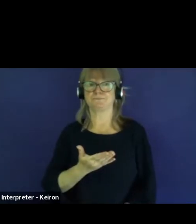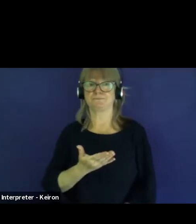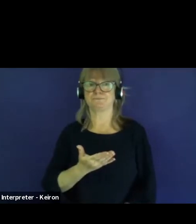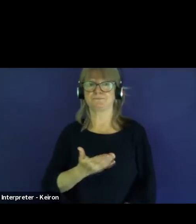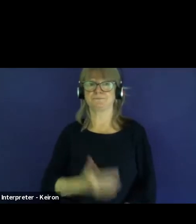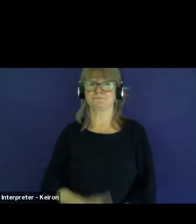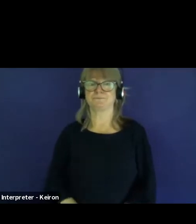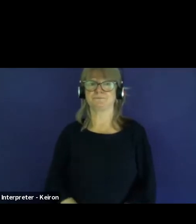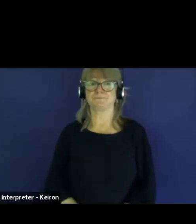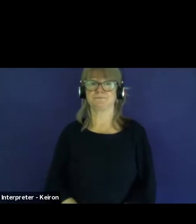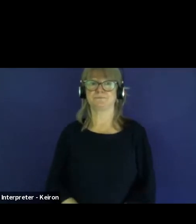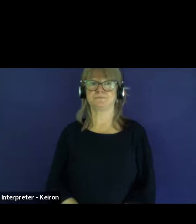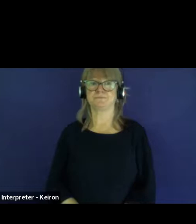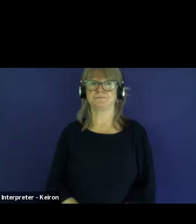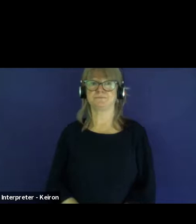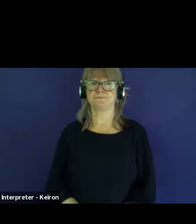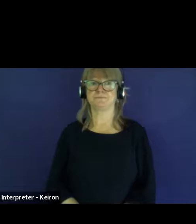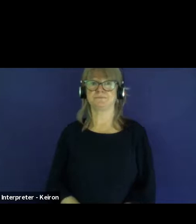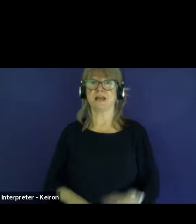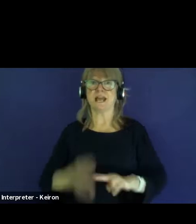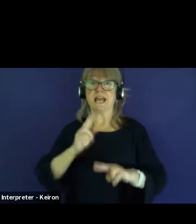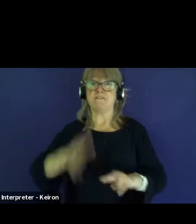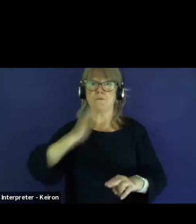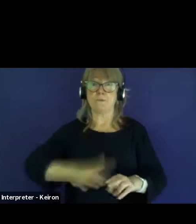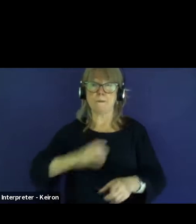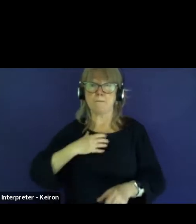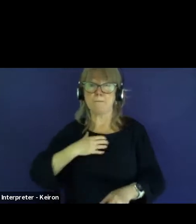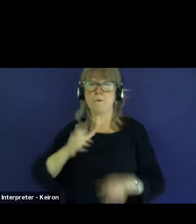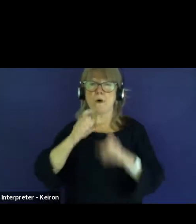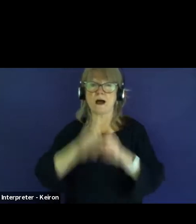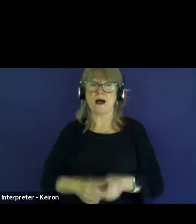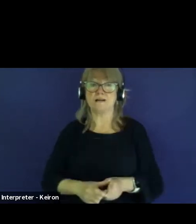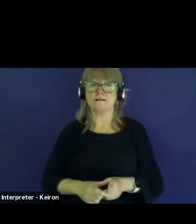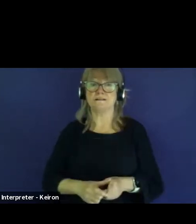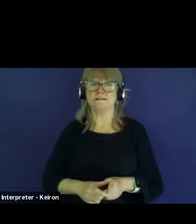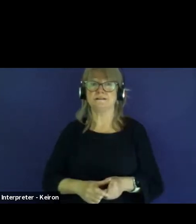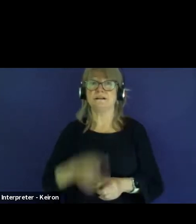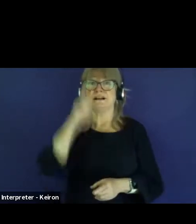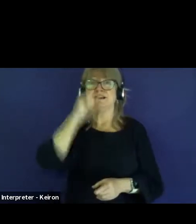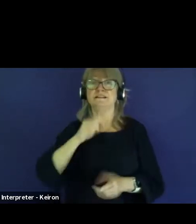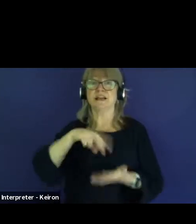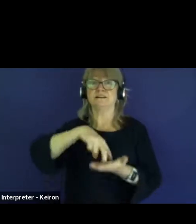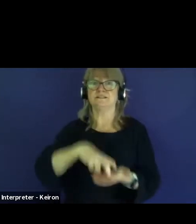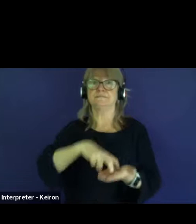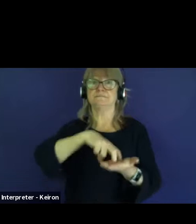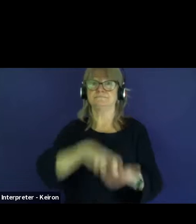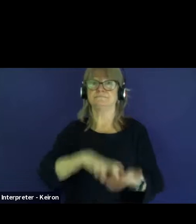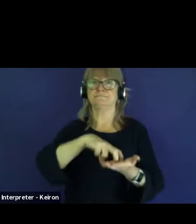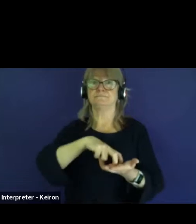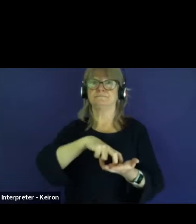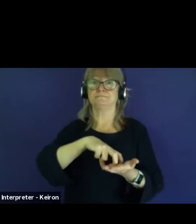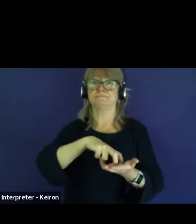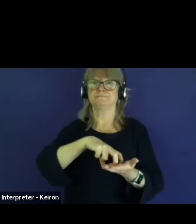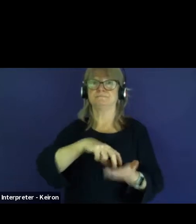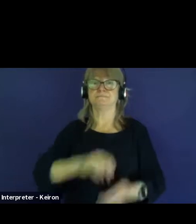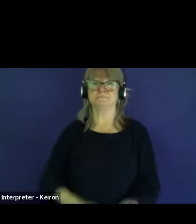just like this. If we want to make it a bit harder, we can squat and add a little pulse into every rep. Little